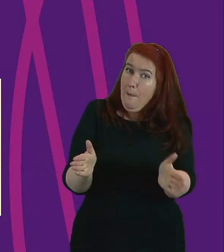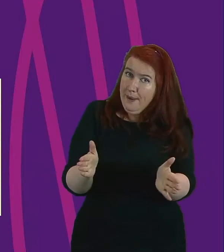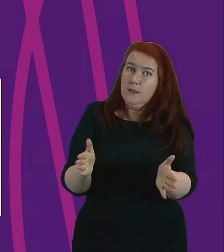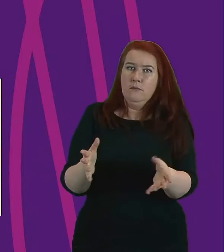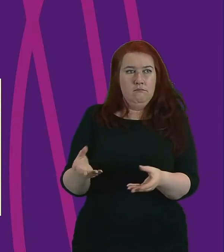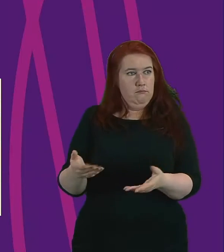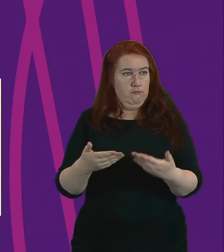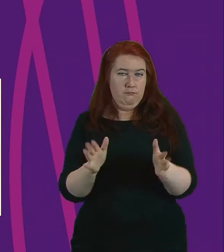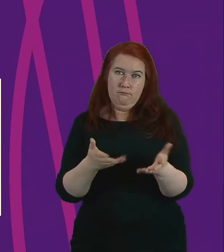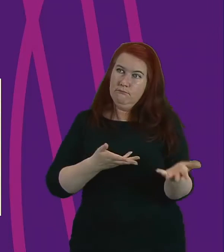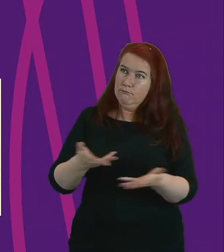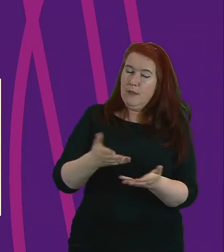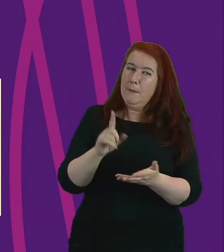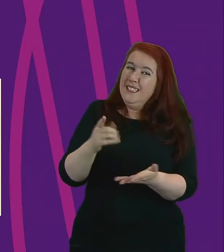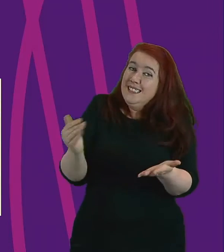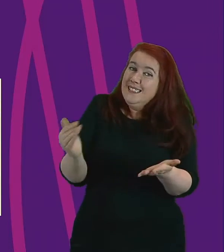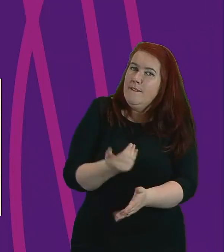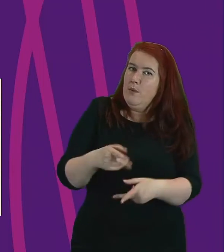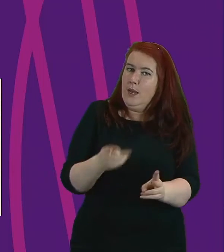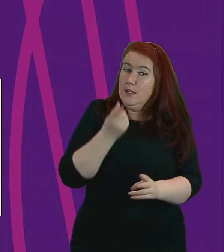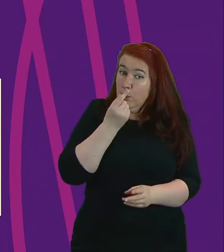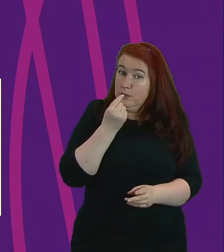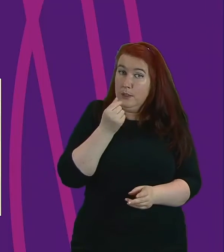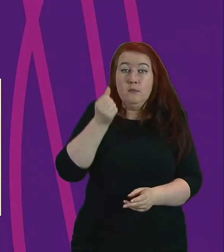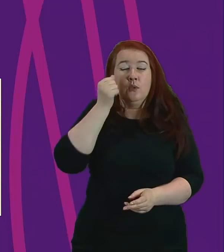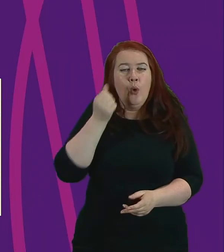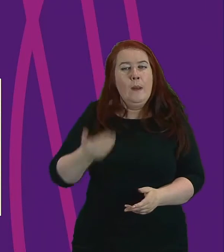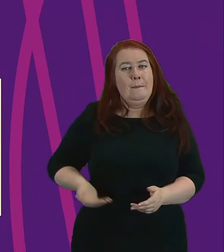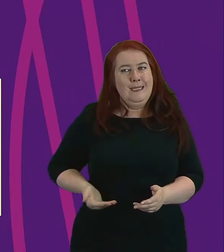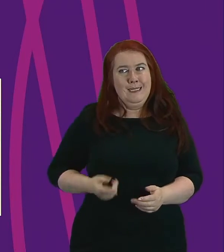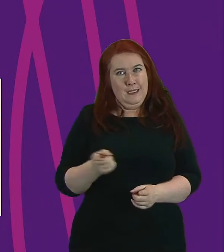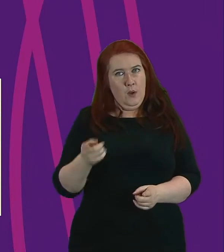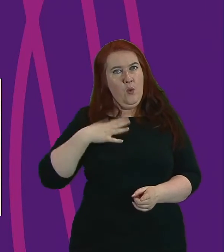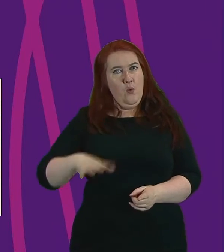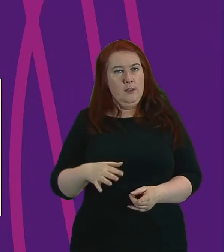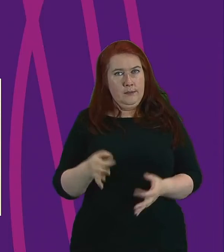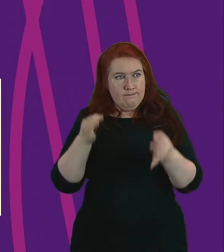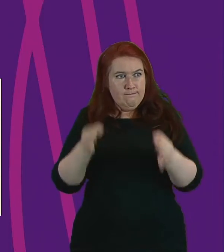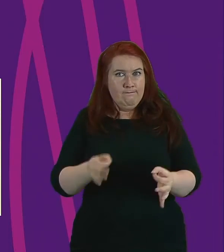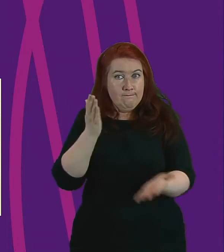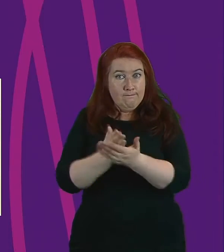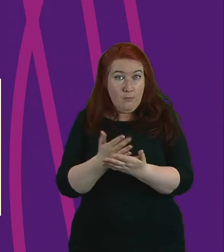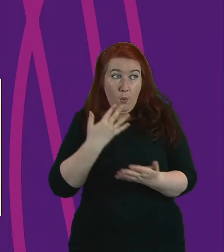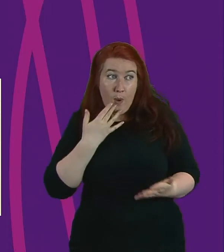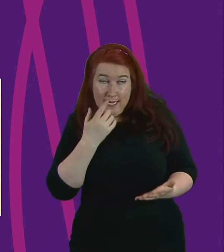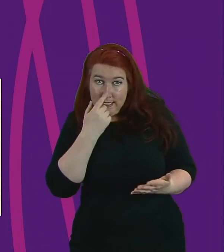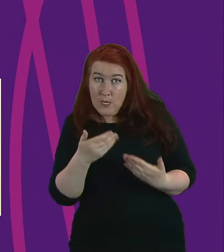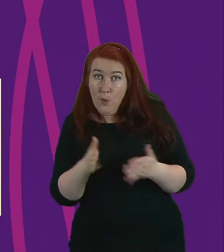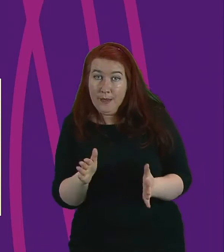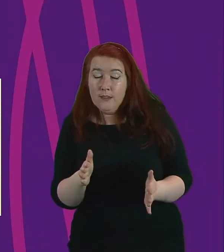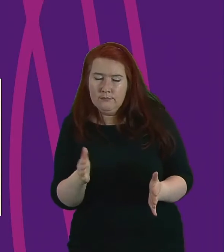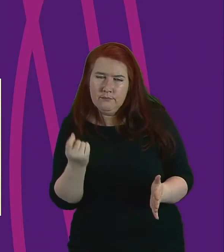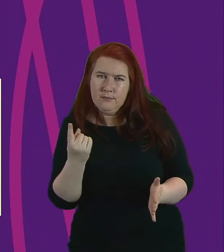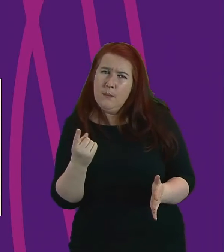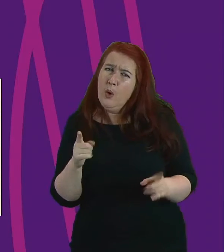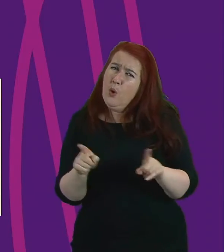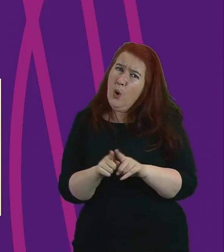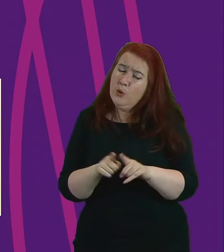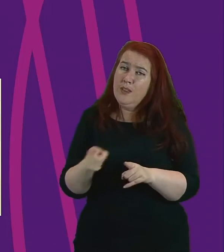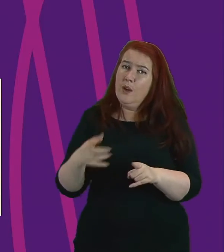possible. And as some have said, businesses want certainty about when to open. But I would argue that equally they want to